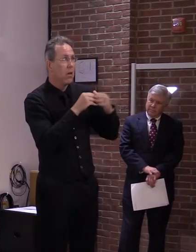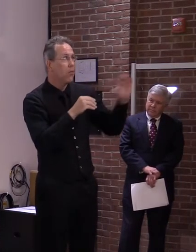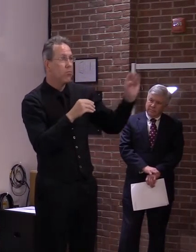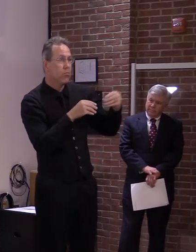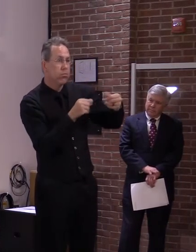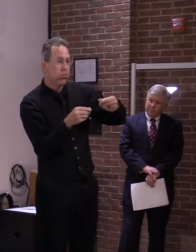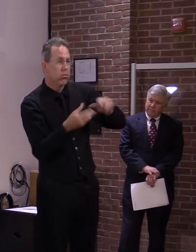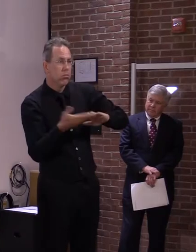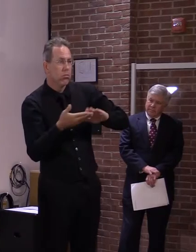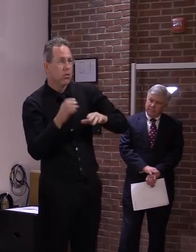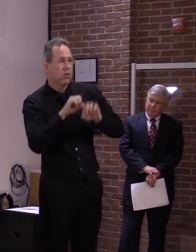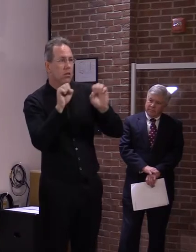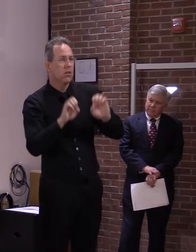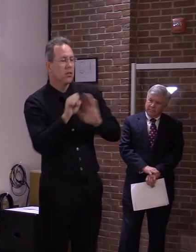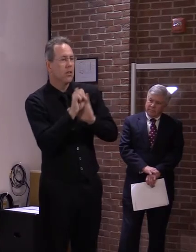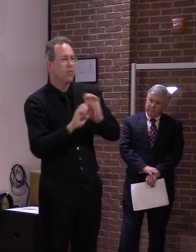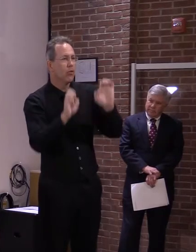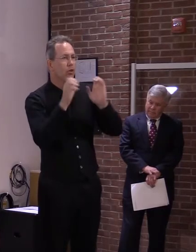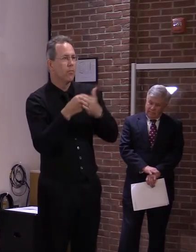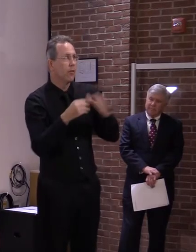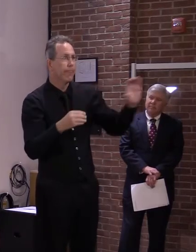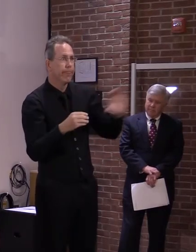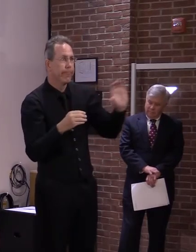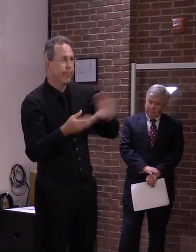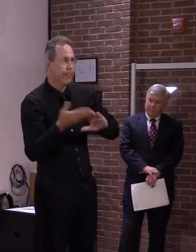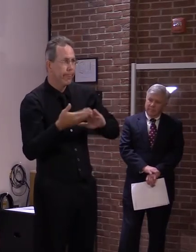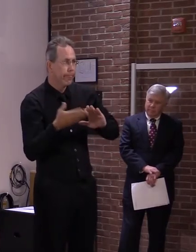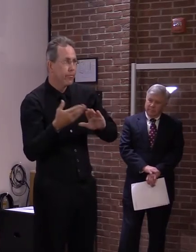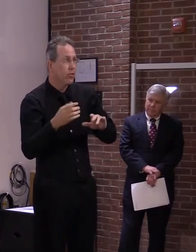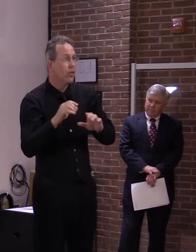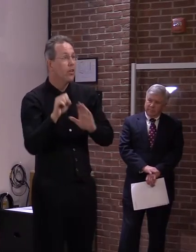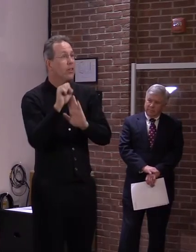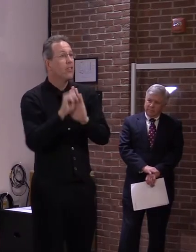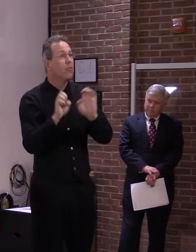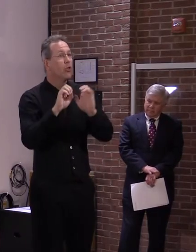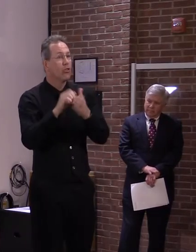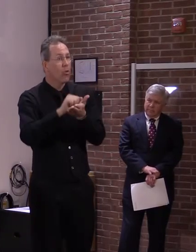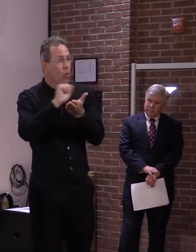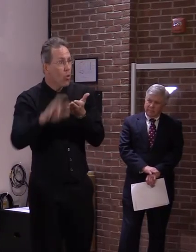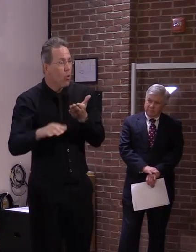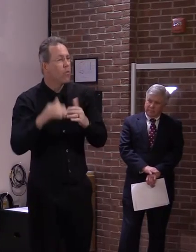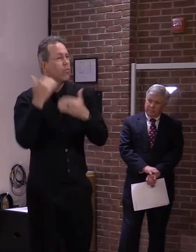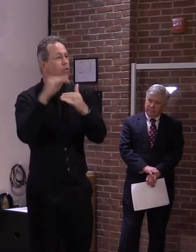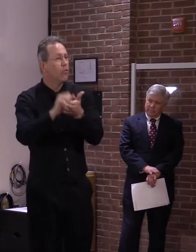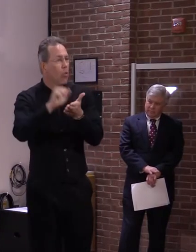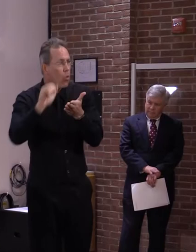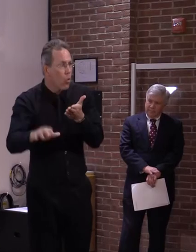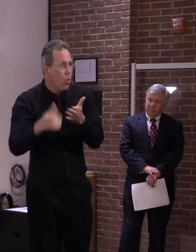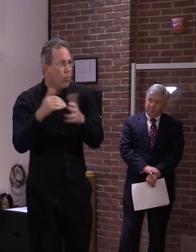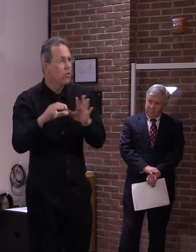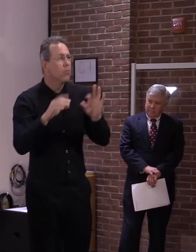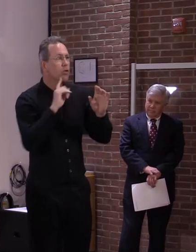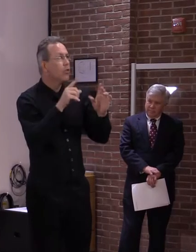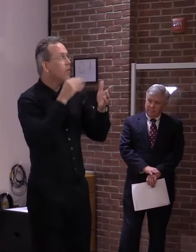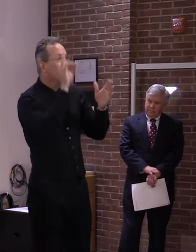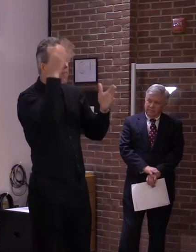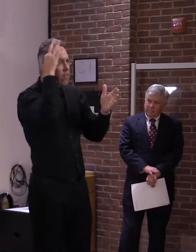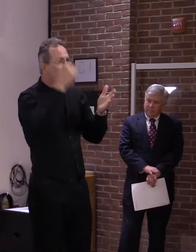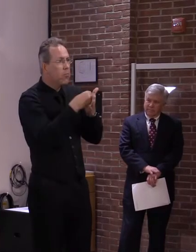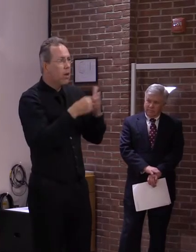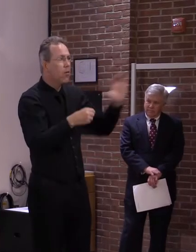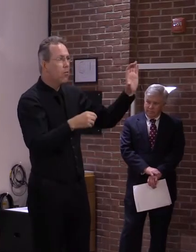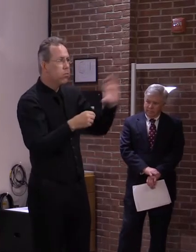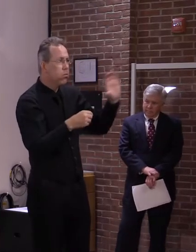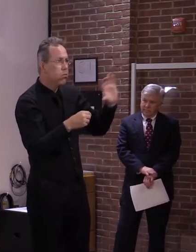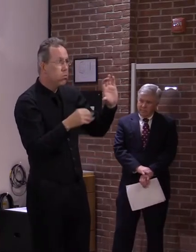place in order to make sure that we can continue to test, for instance, and get paid for it, and administer